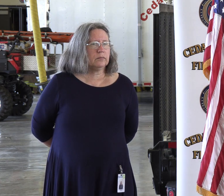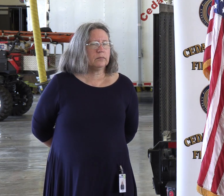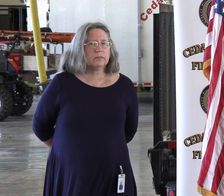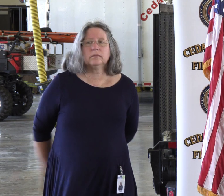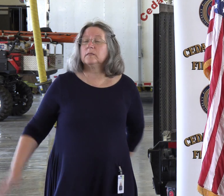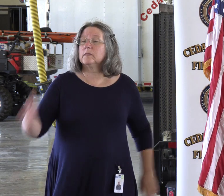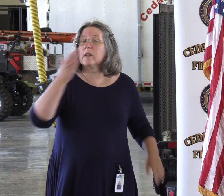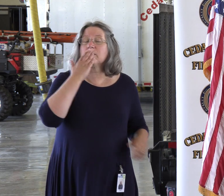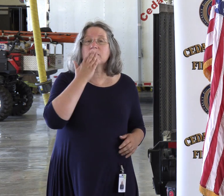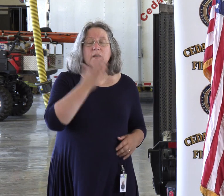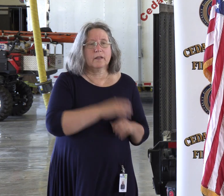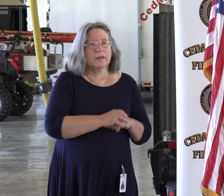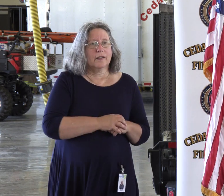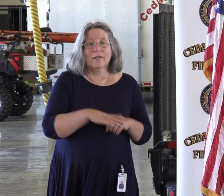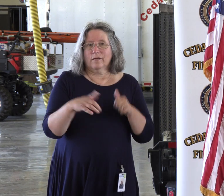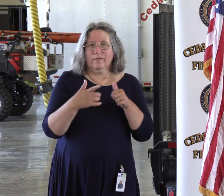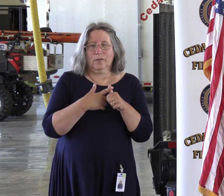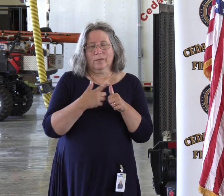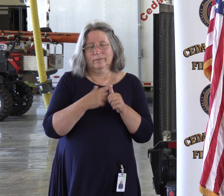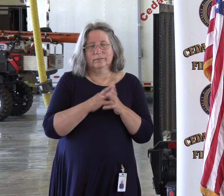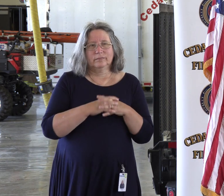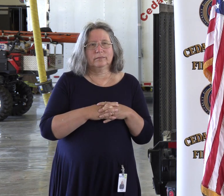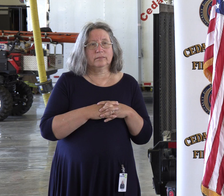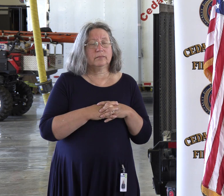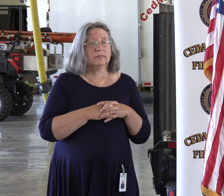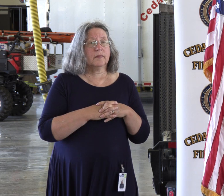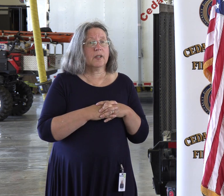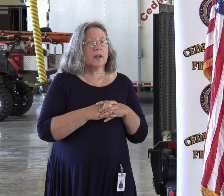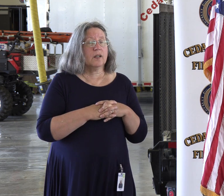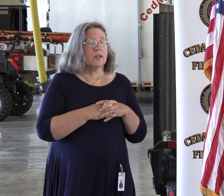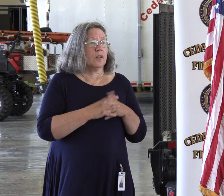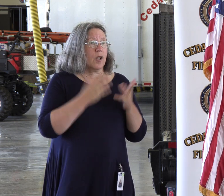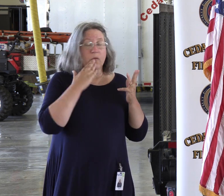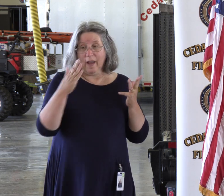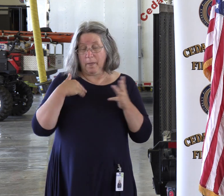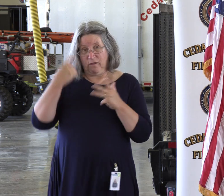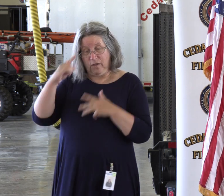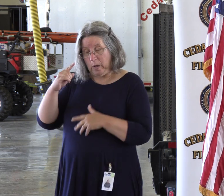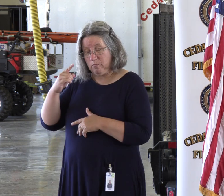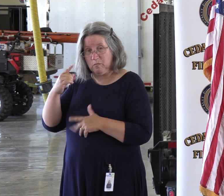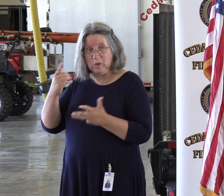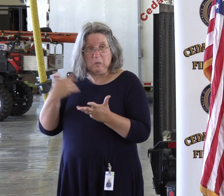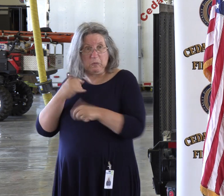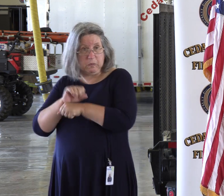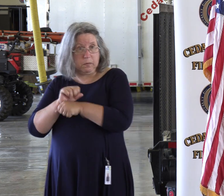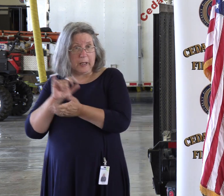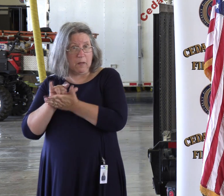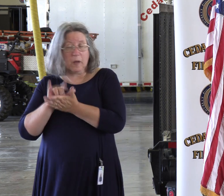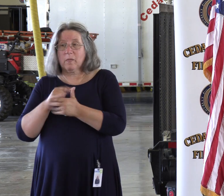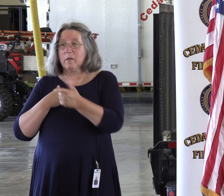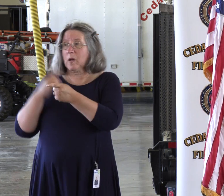Thank you. First, I would just want to say on behalf of the airport and the Airport Commission, and we have one commissioner here,